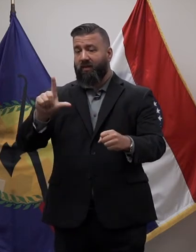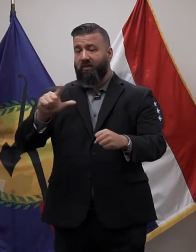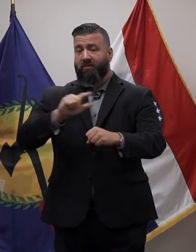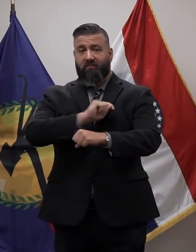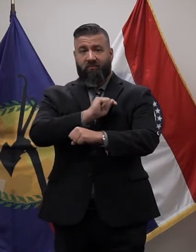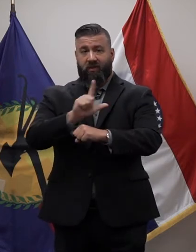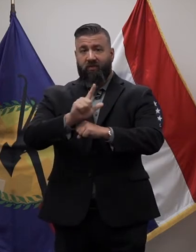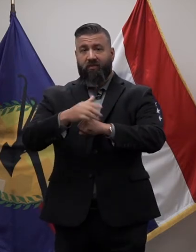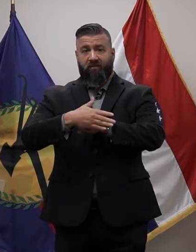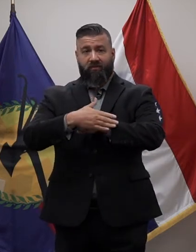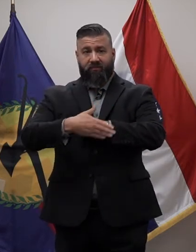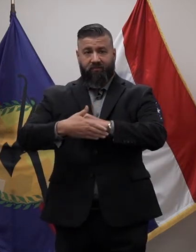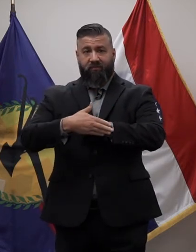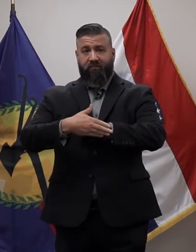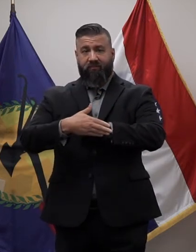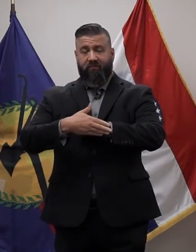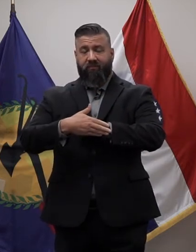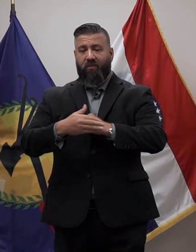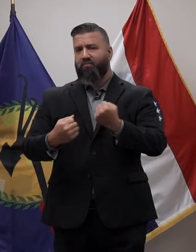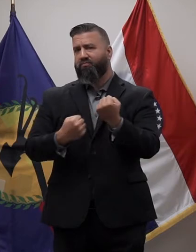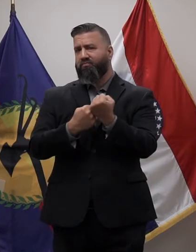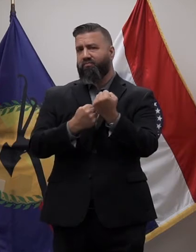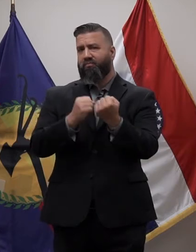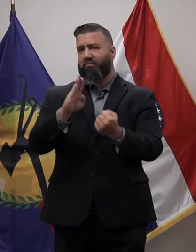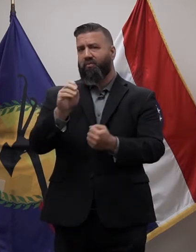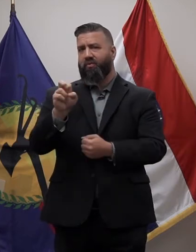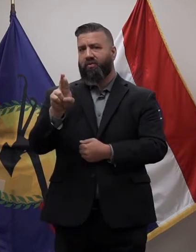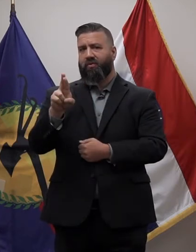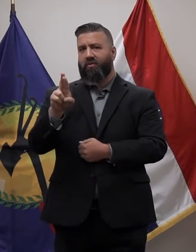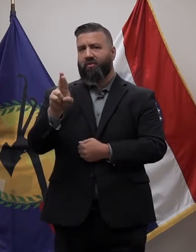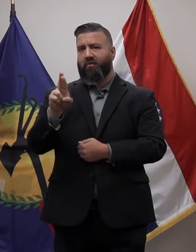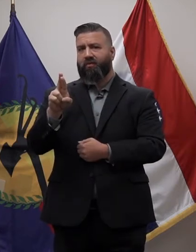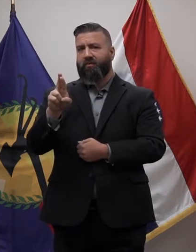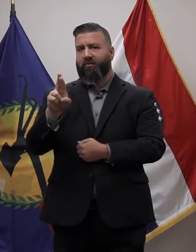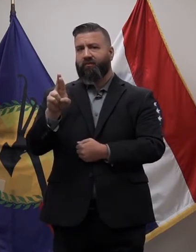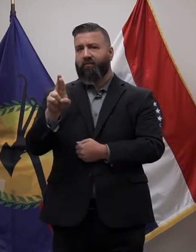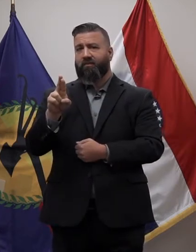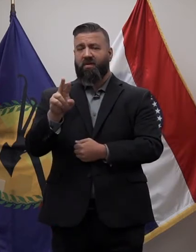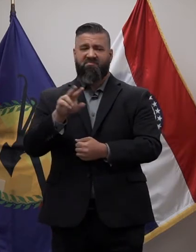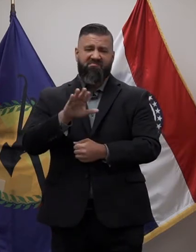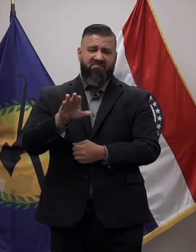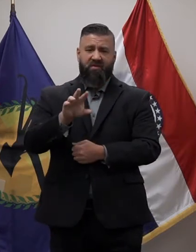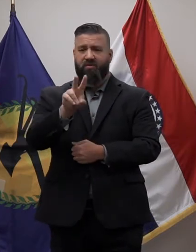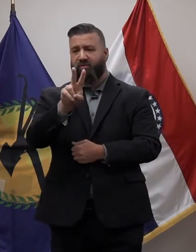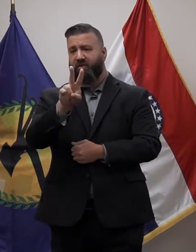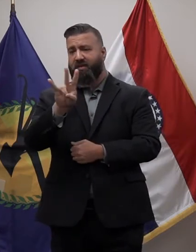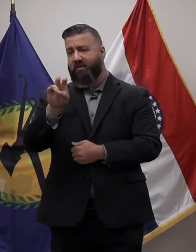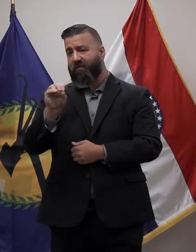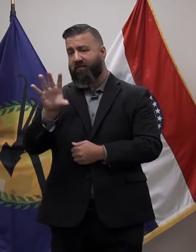are boosters. Of the 2,705 average daily doses administered,